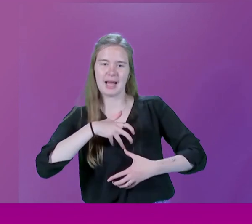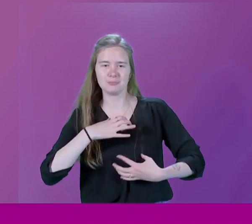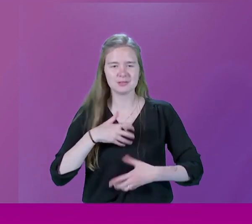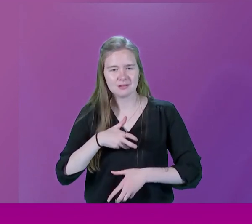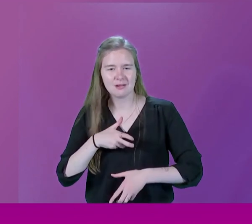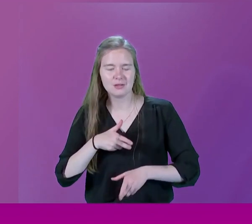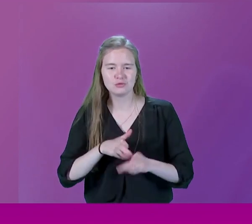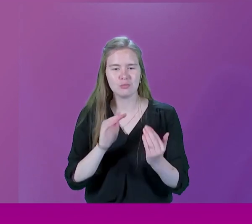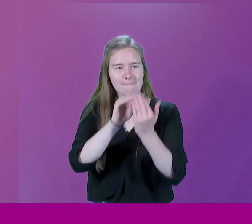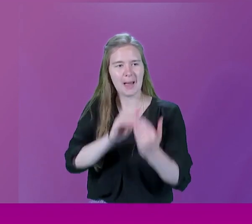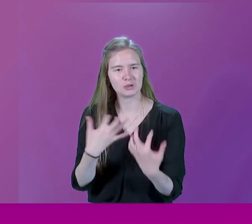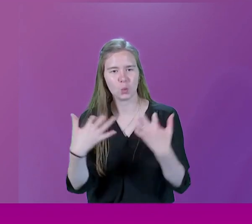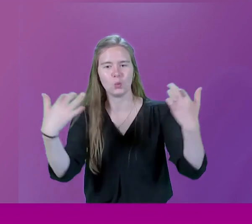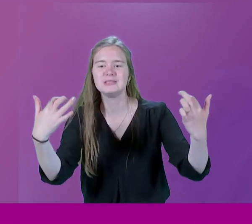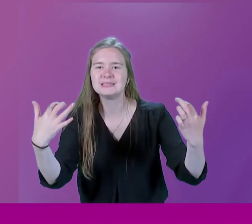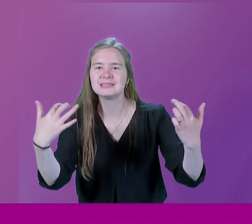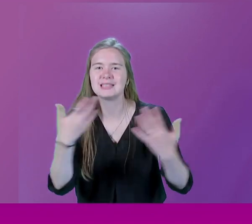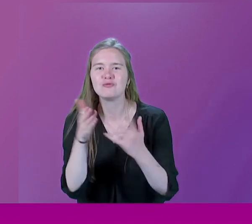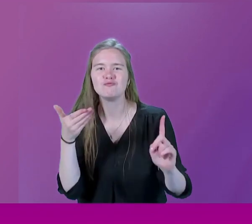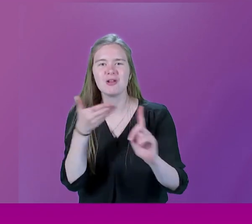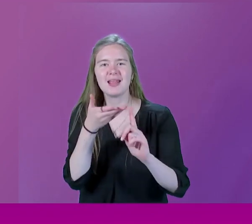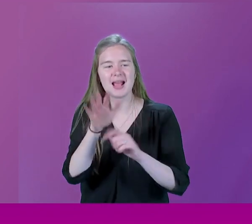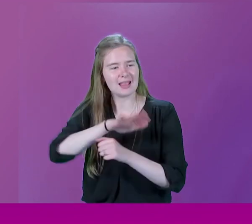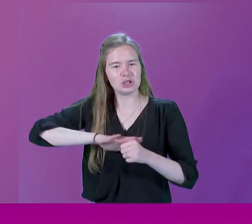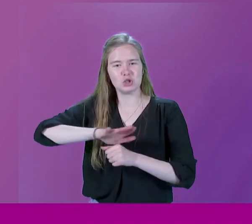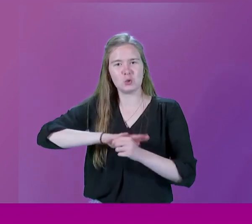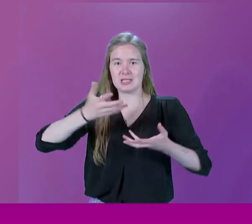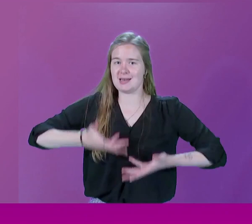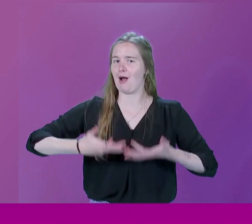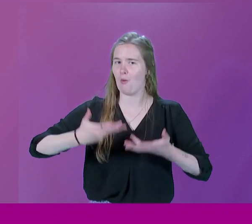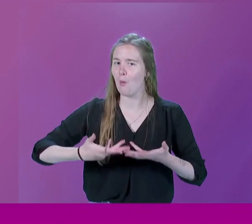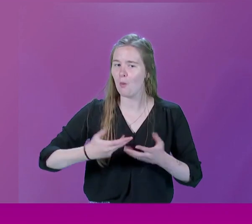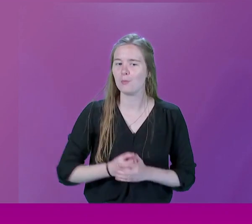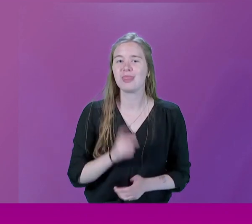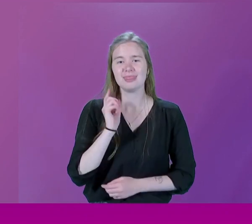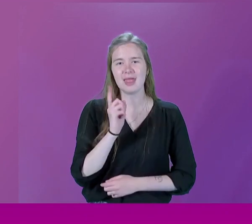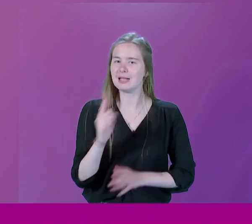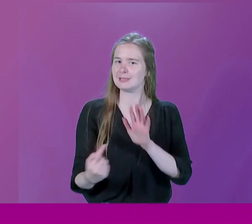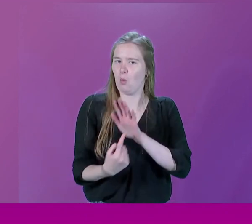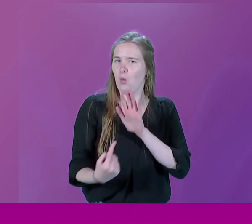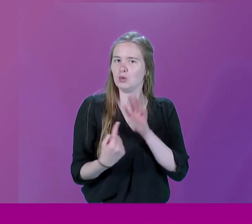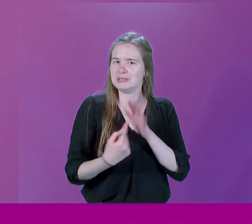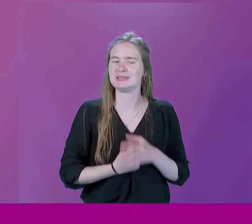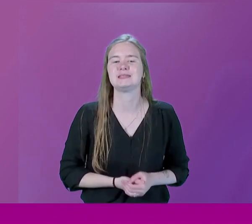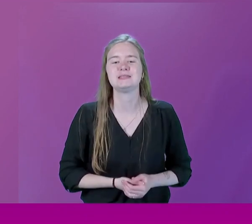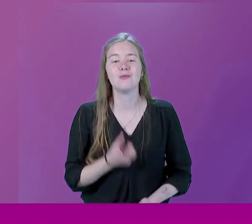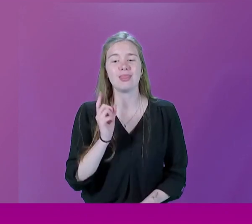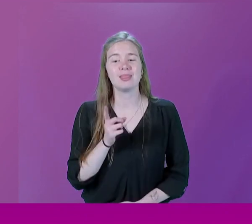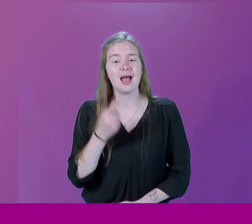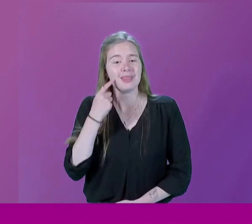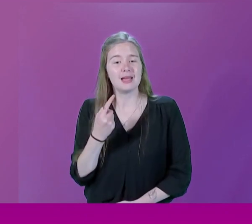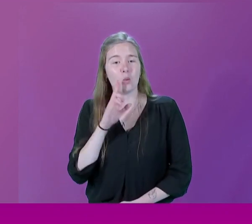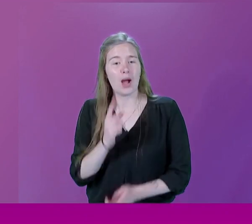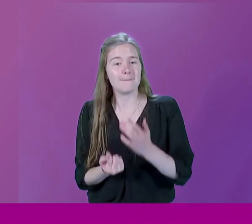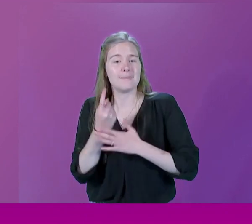enough to recognize what the situation is right now. That I think is really important. So that I think is